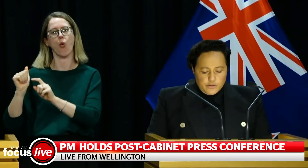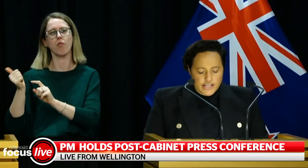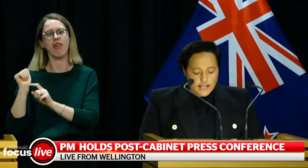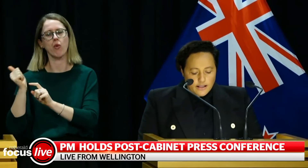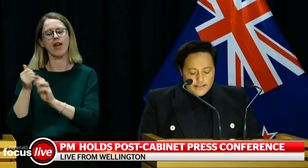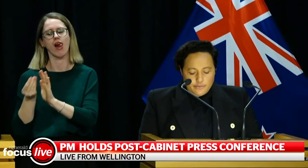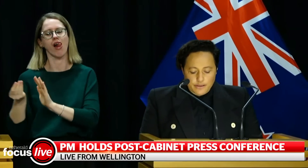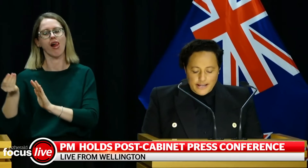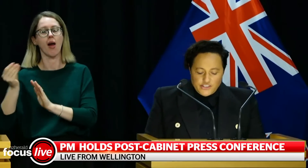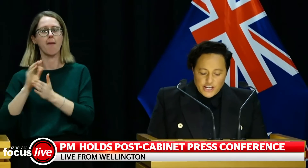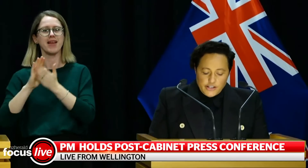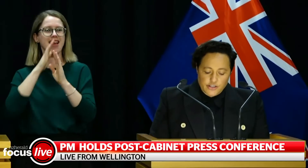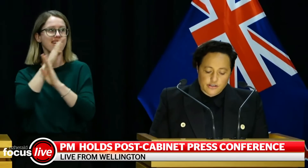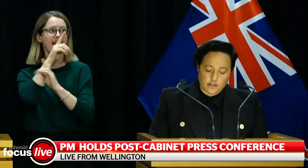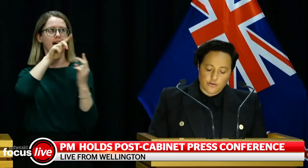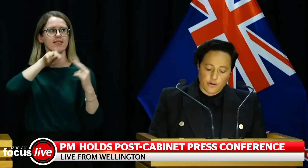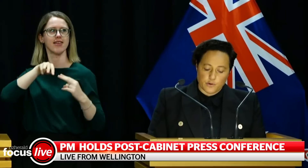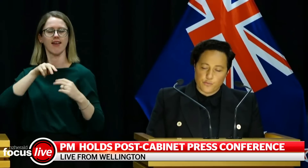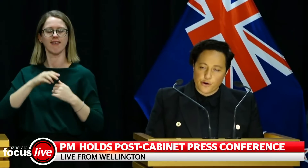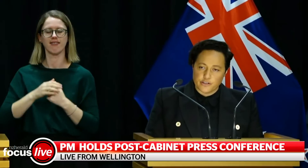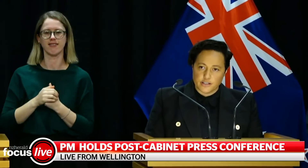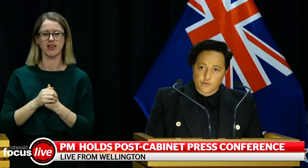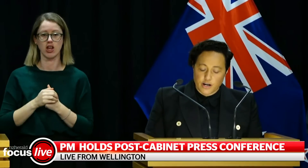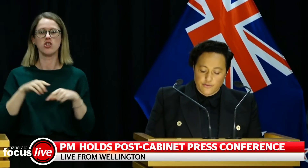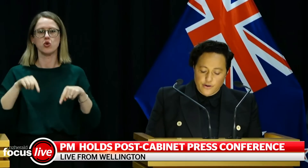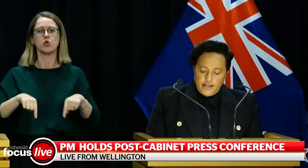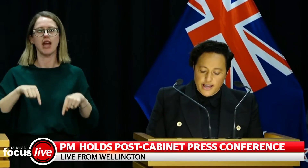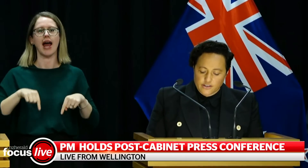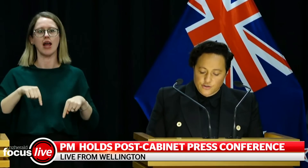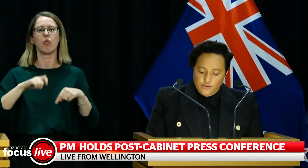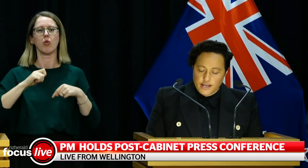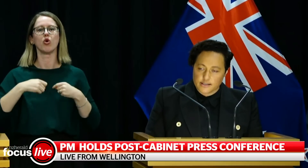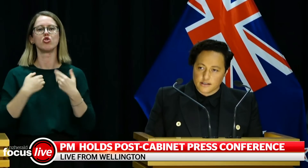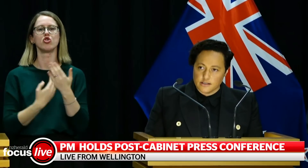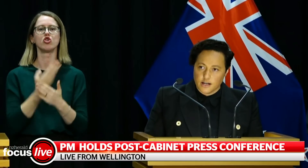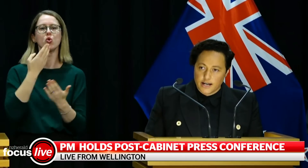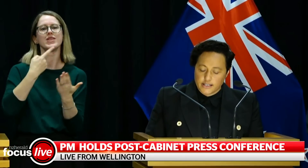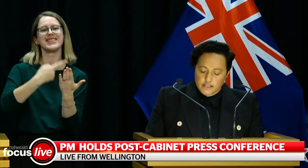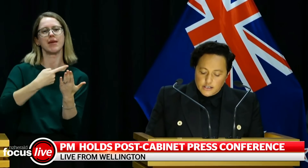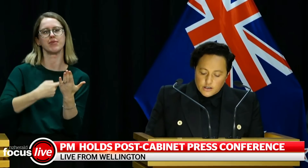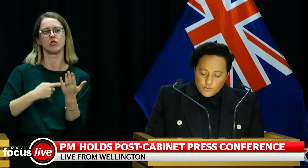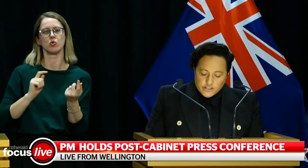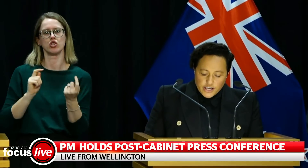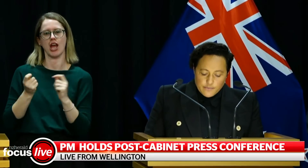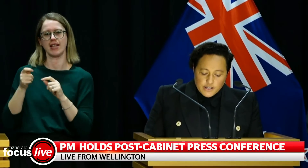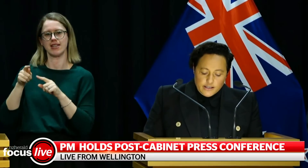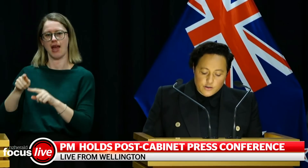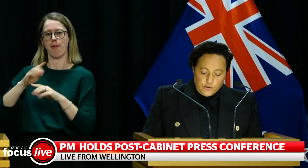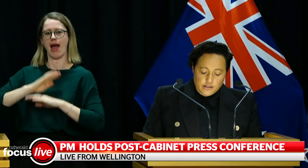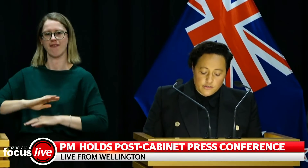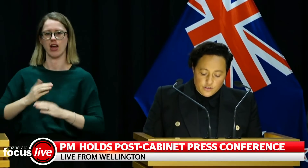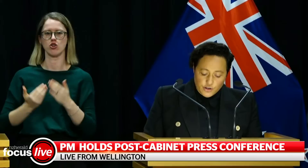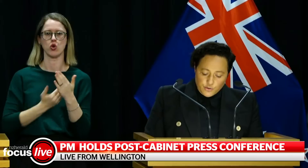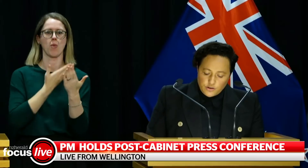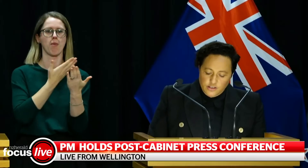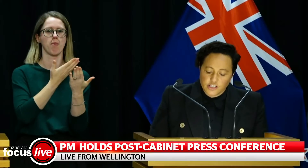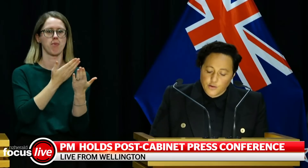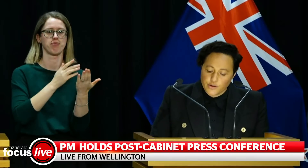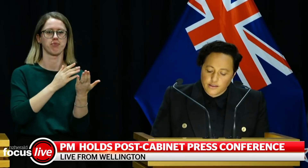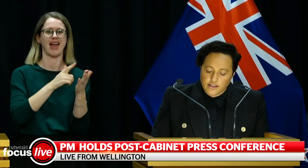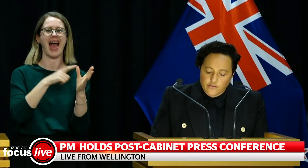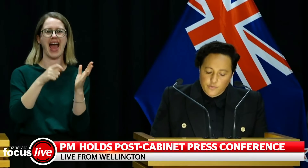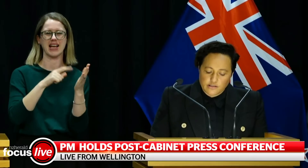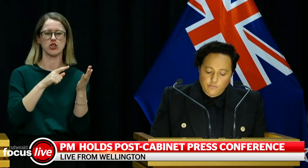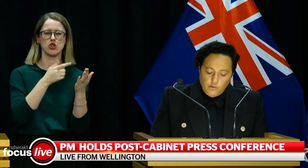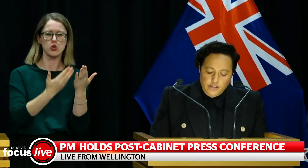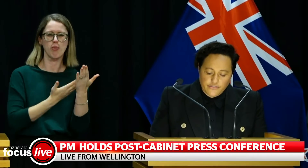Today, I want to outline some planned changes to the Criminal Proceeds Recovery Act 2009, which Cabinet has agreed to,